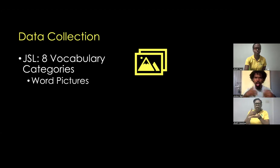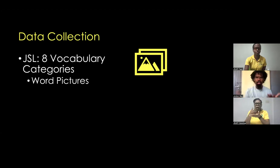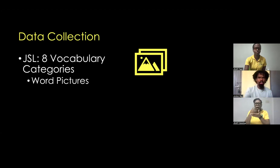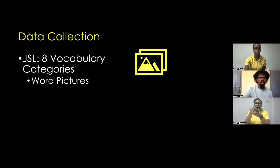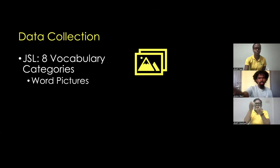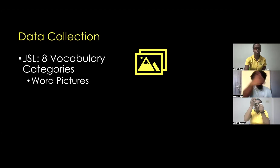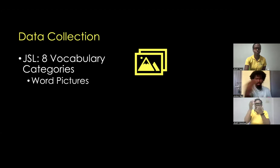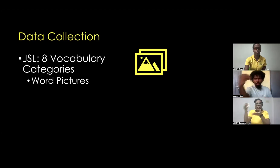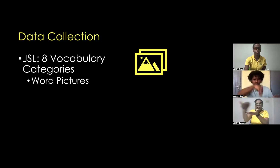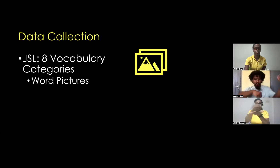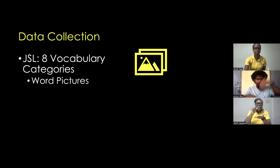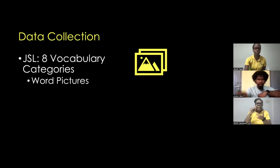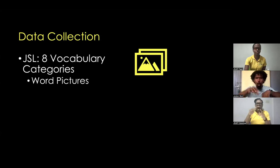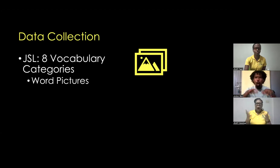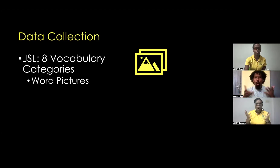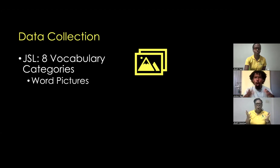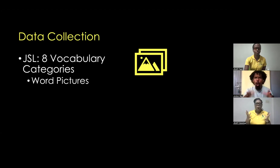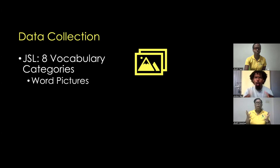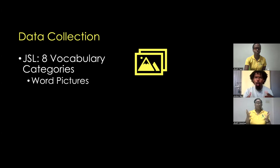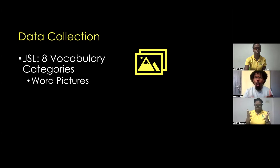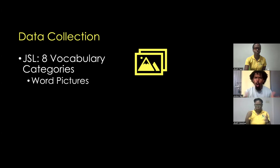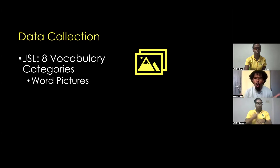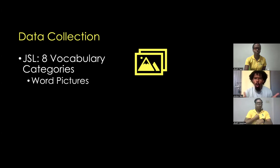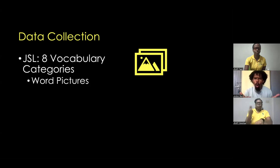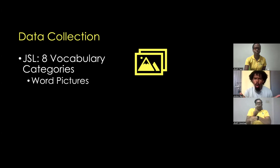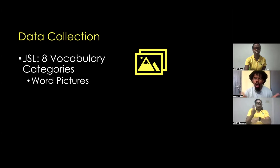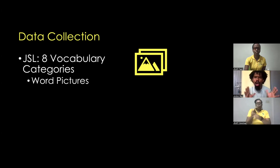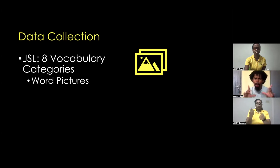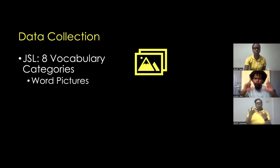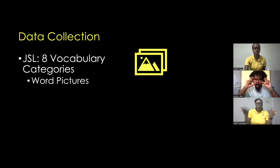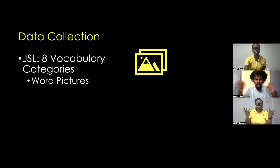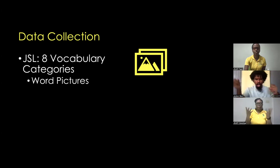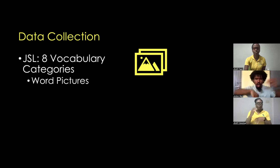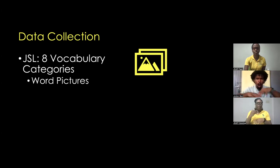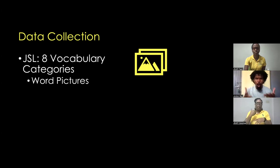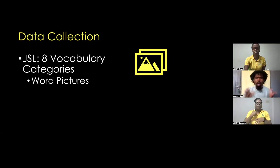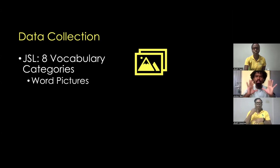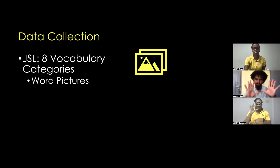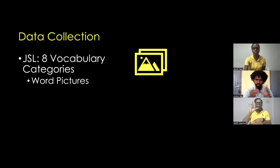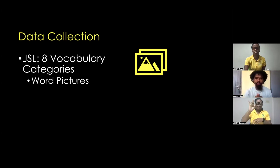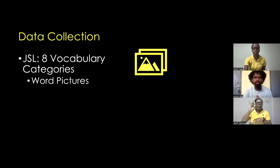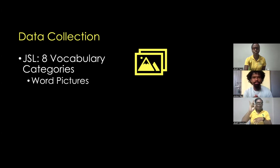So how do we collect our data? Well, we use what we